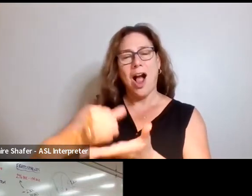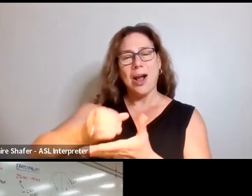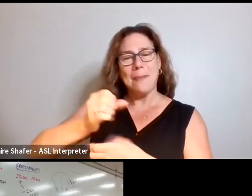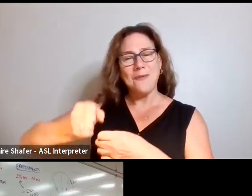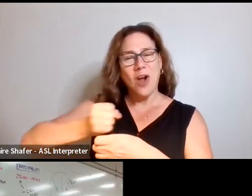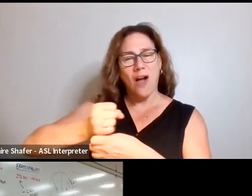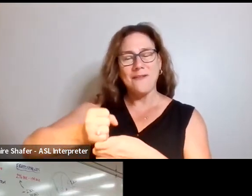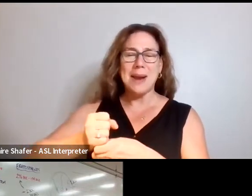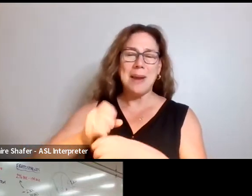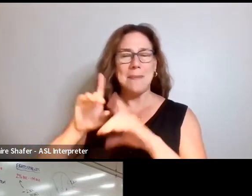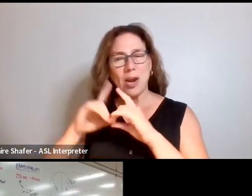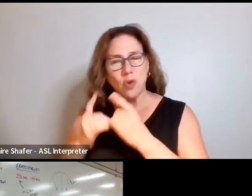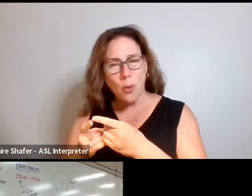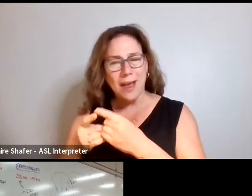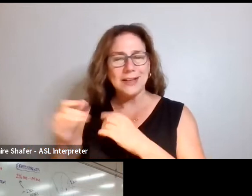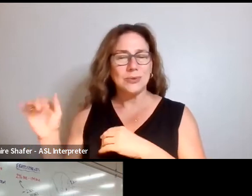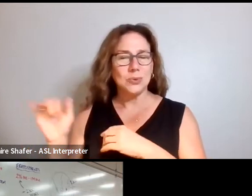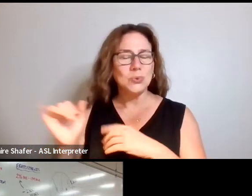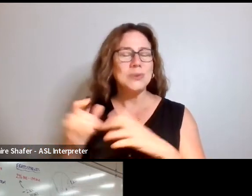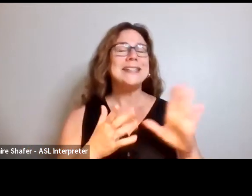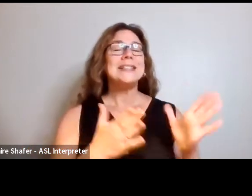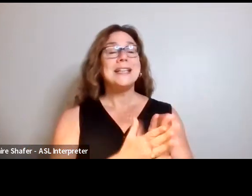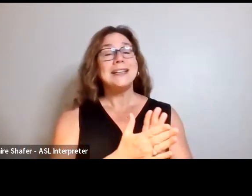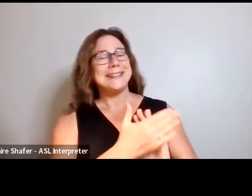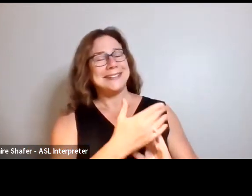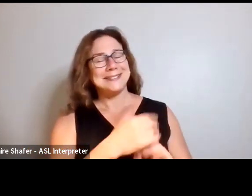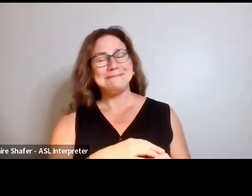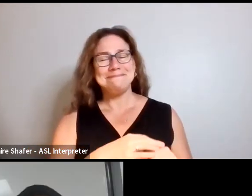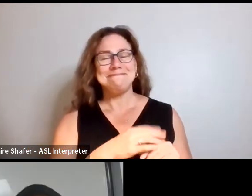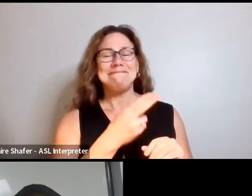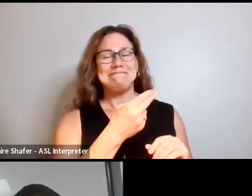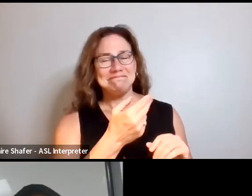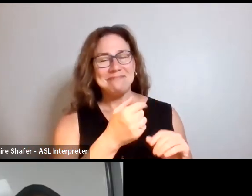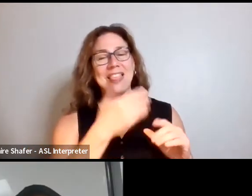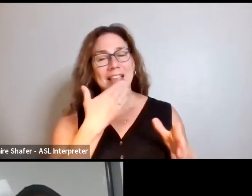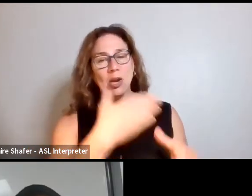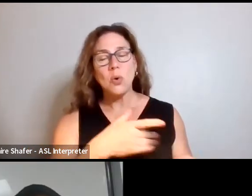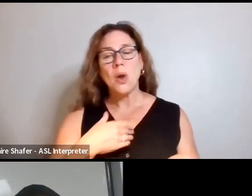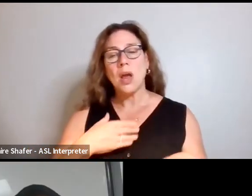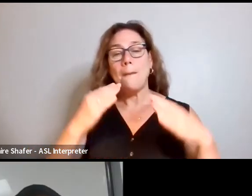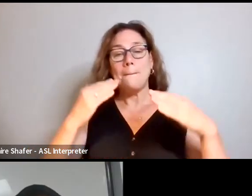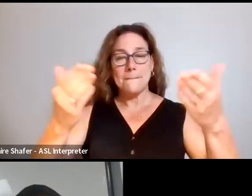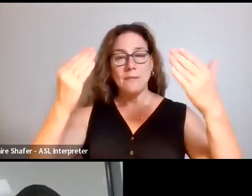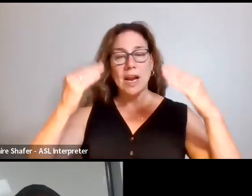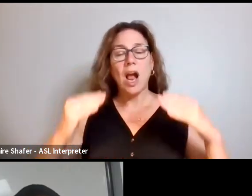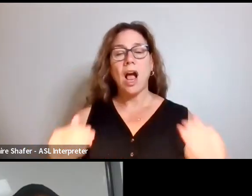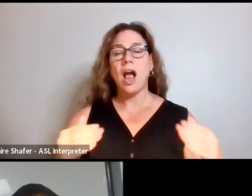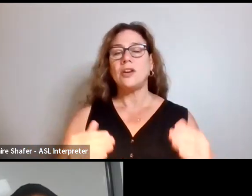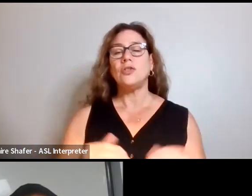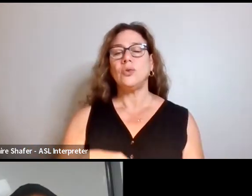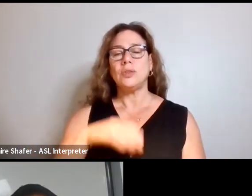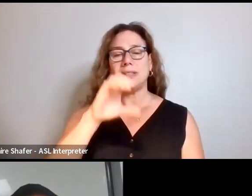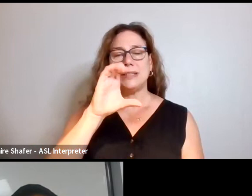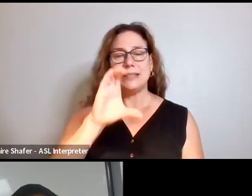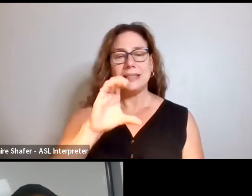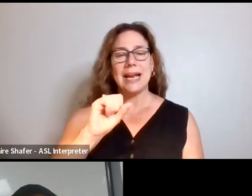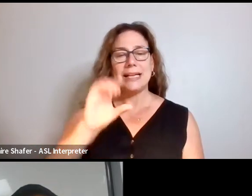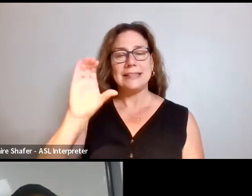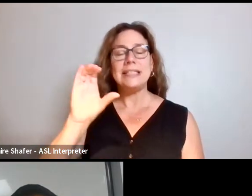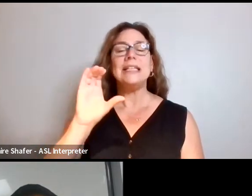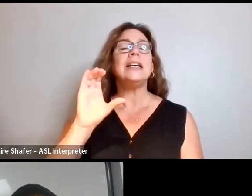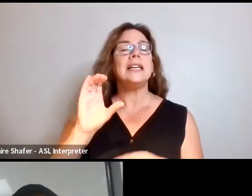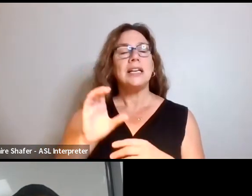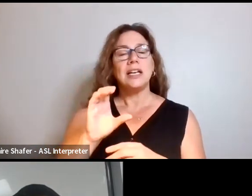you, President Childress. All right. Moving on to the report of the CSEA Chapter 519 representative.